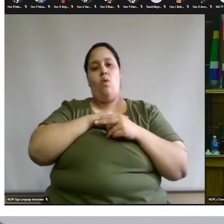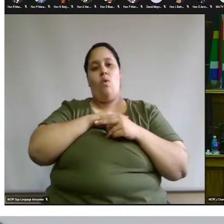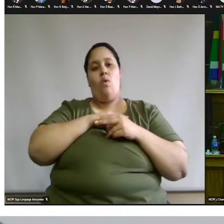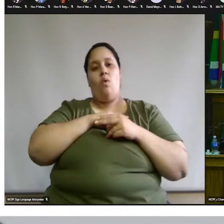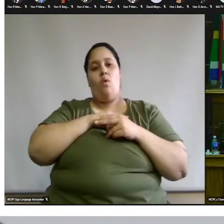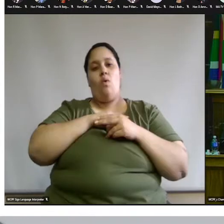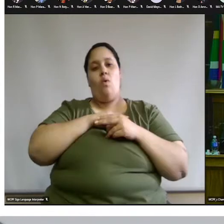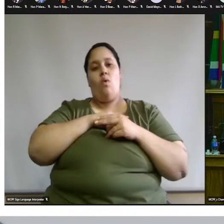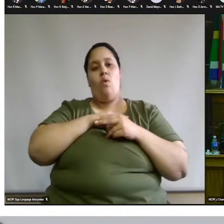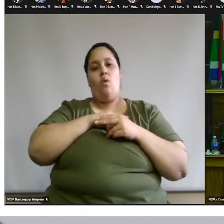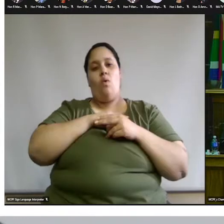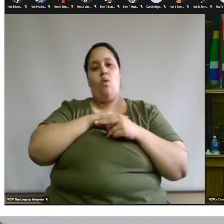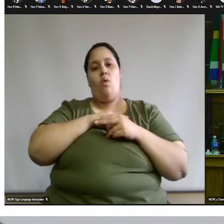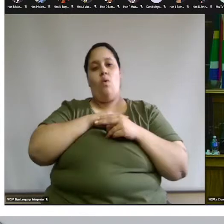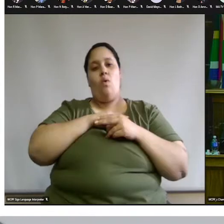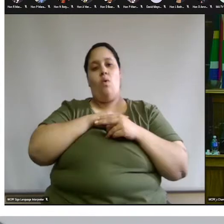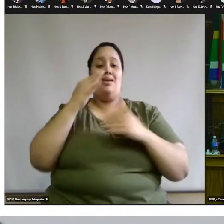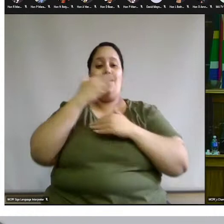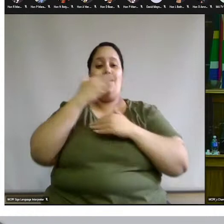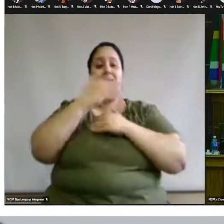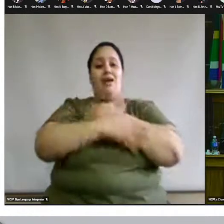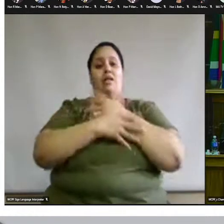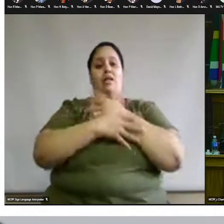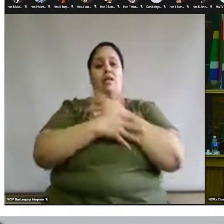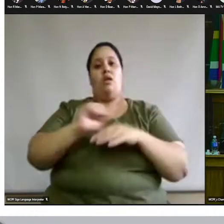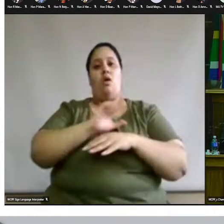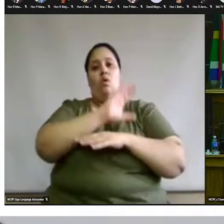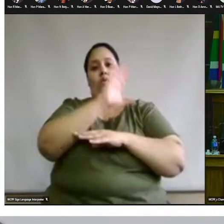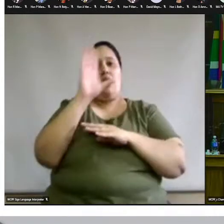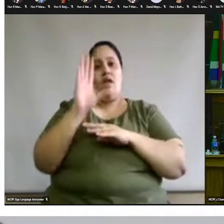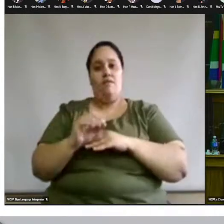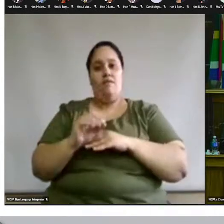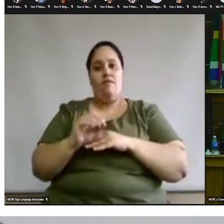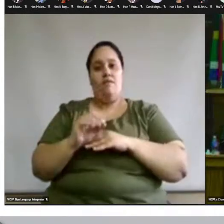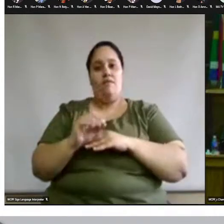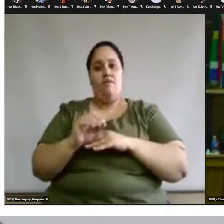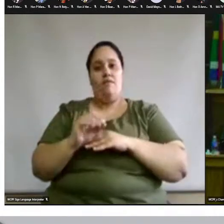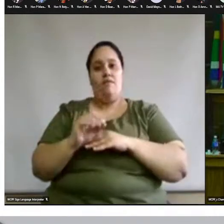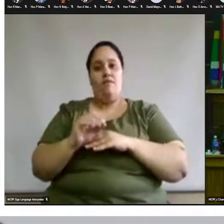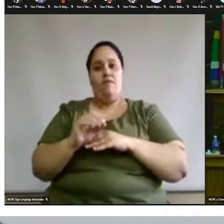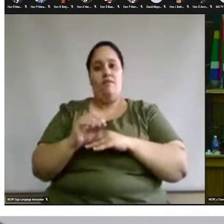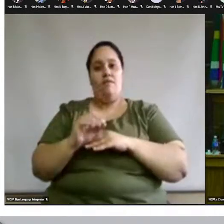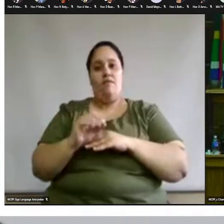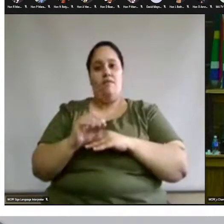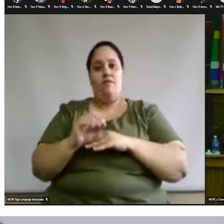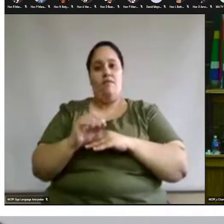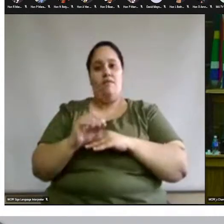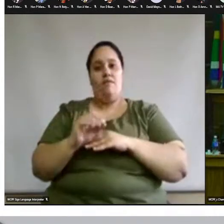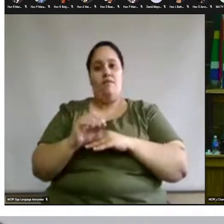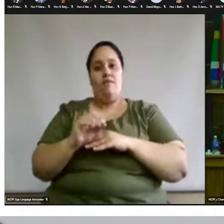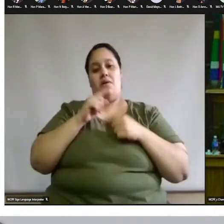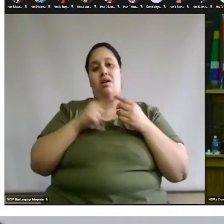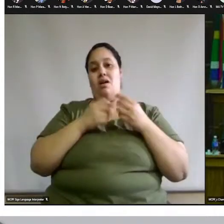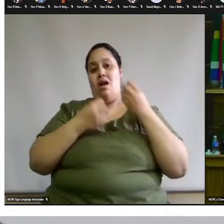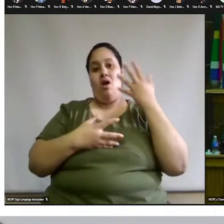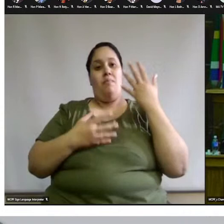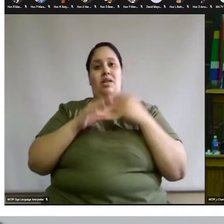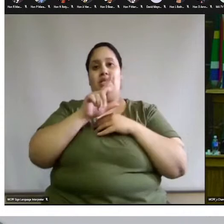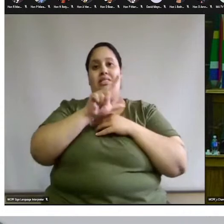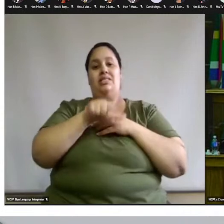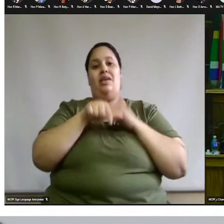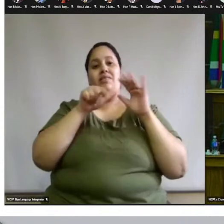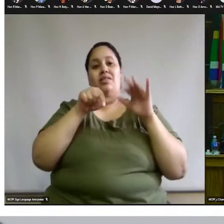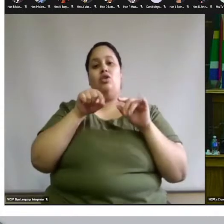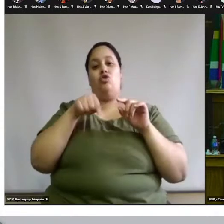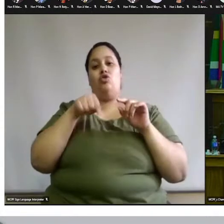old. In this country, South Africa, an average suicide of 17.2 per